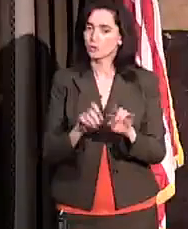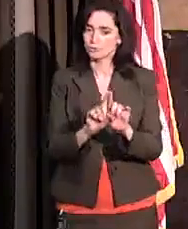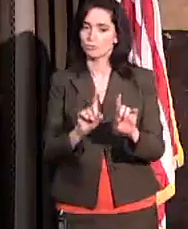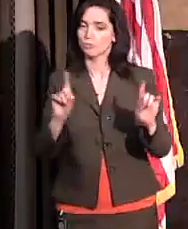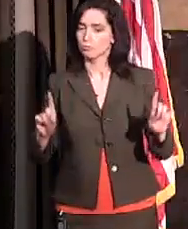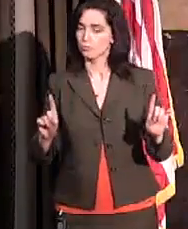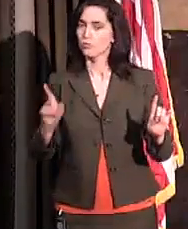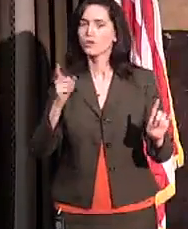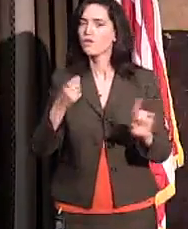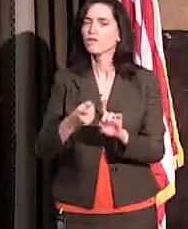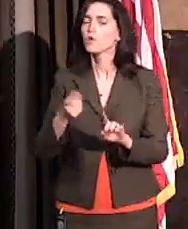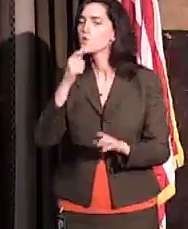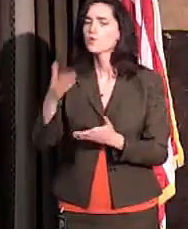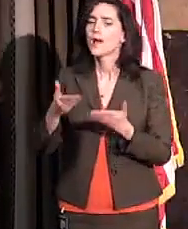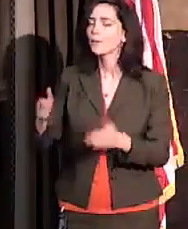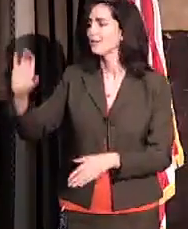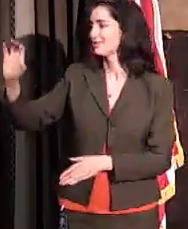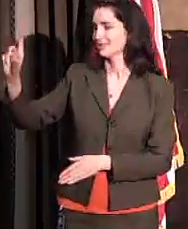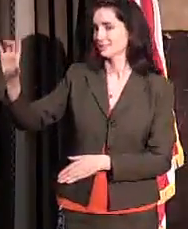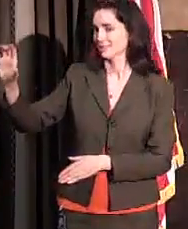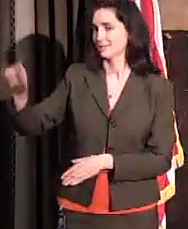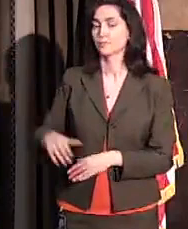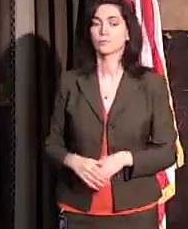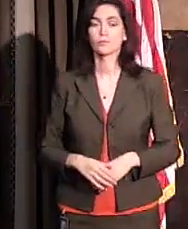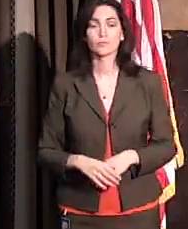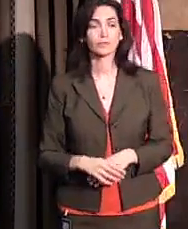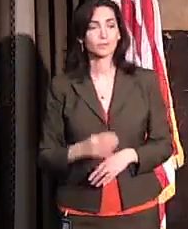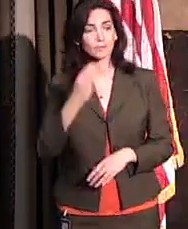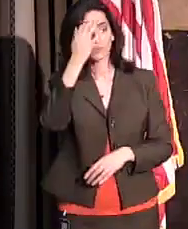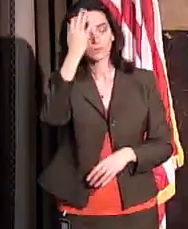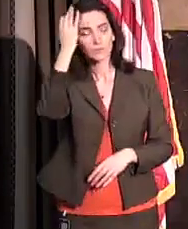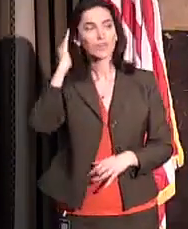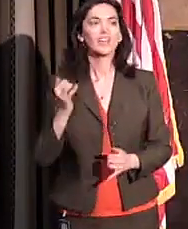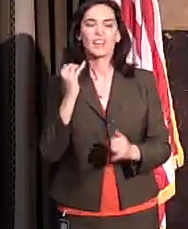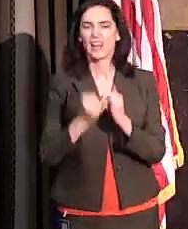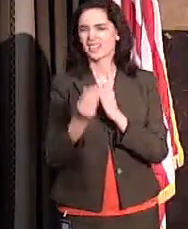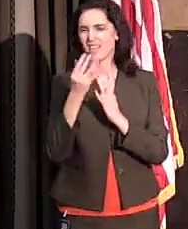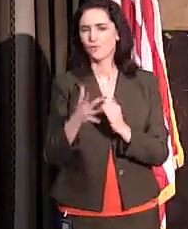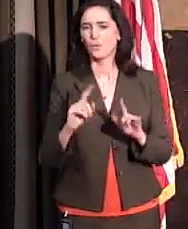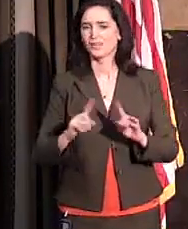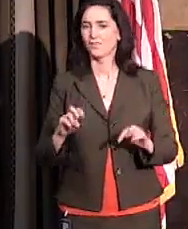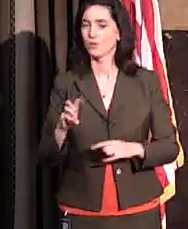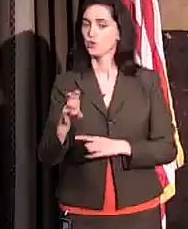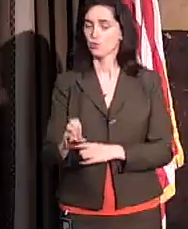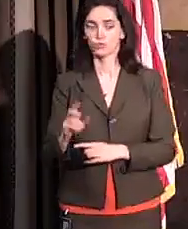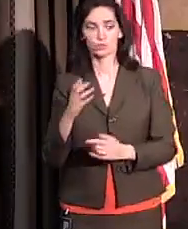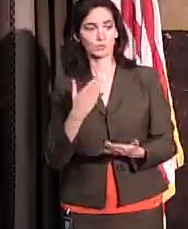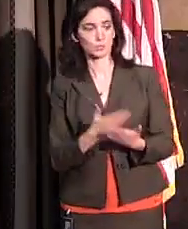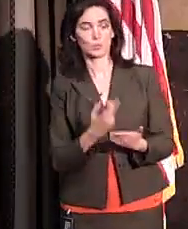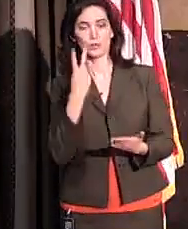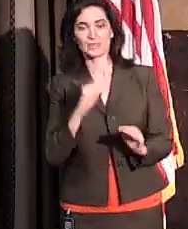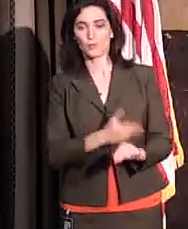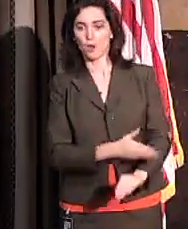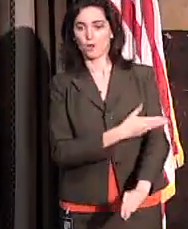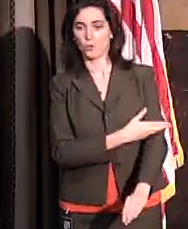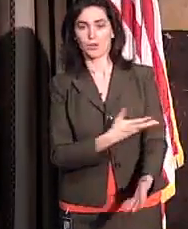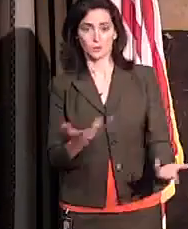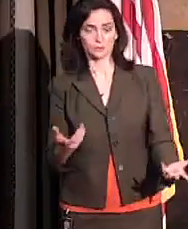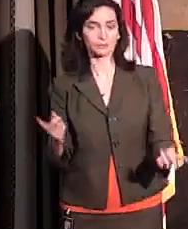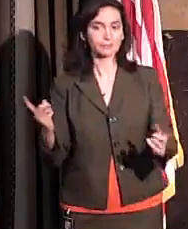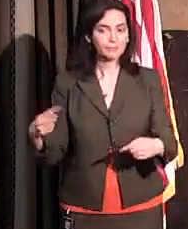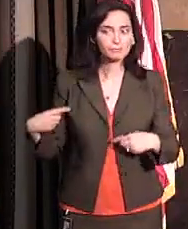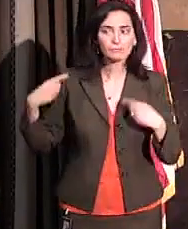CDC. I do want to close on some different news, I think a sign of progress. For quite some time,